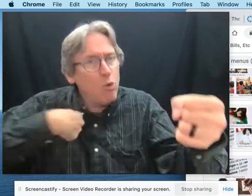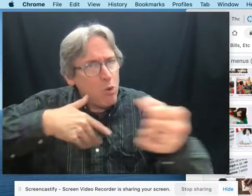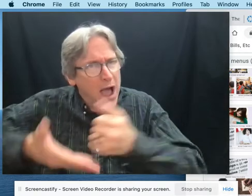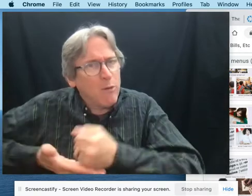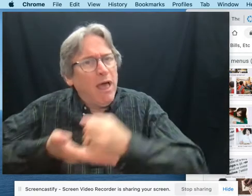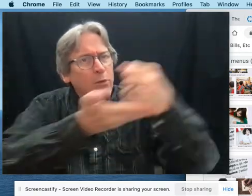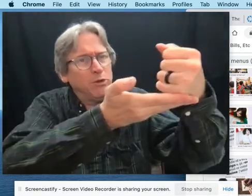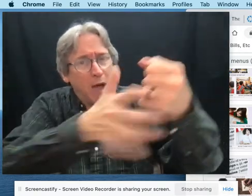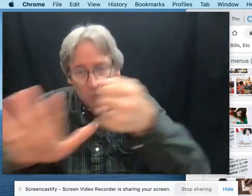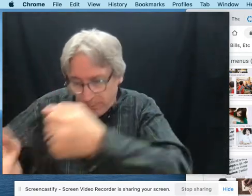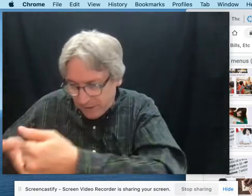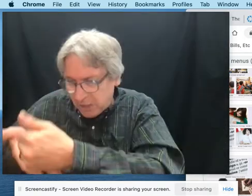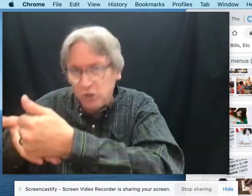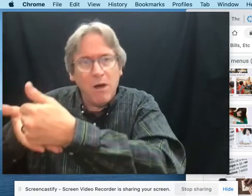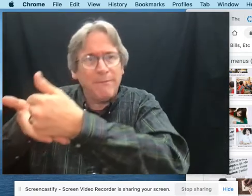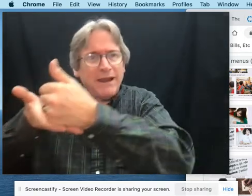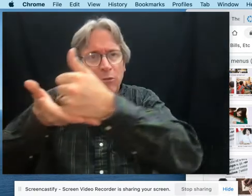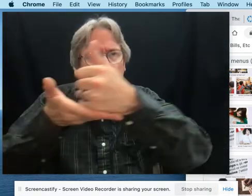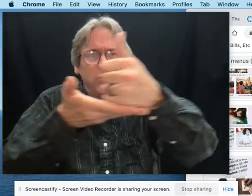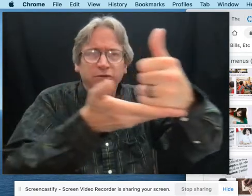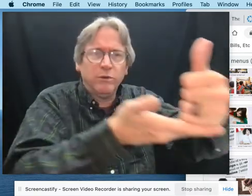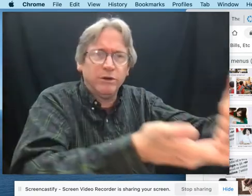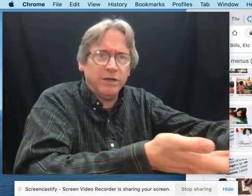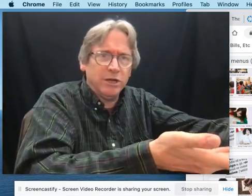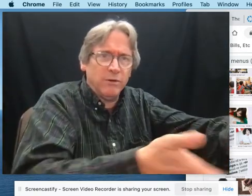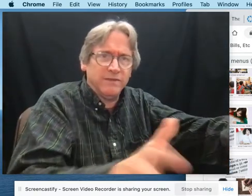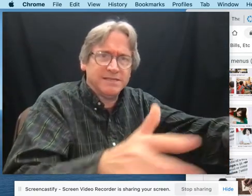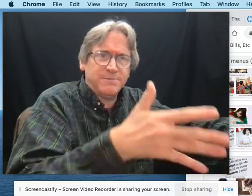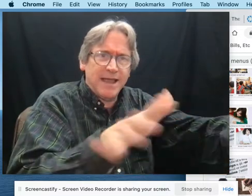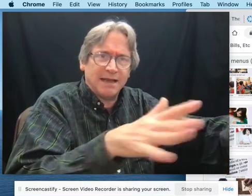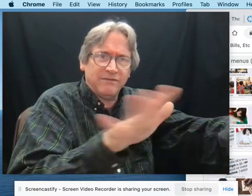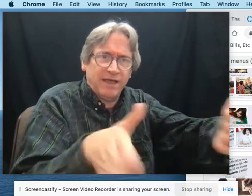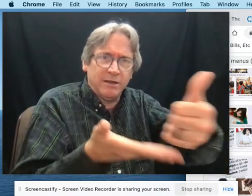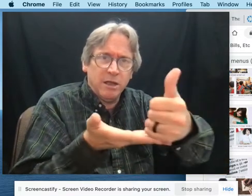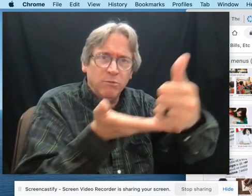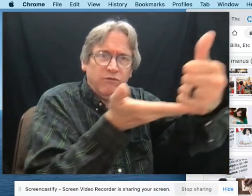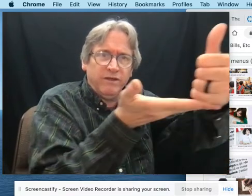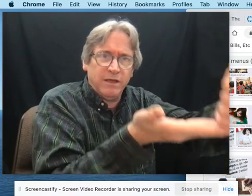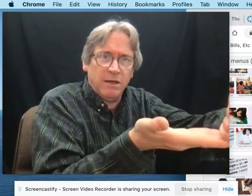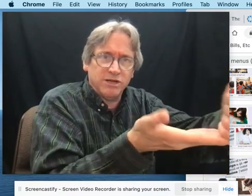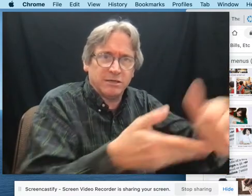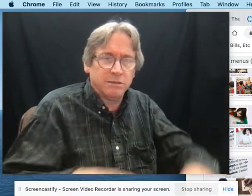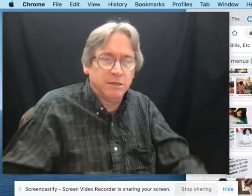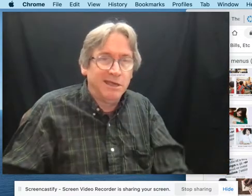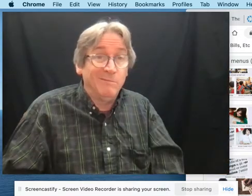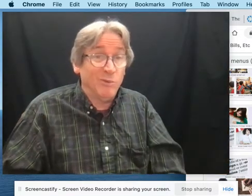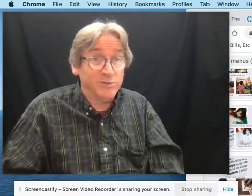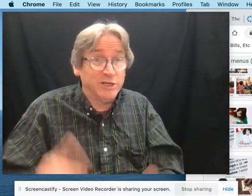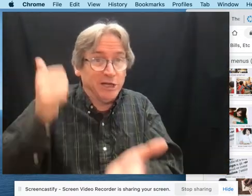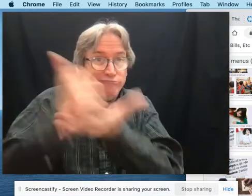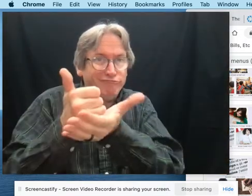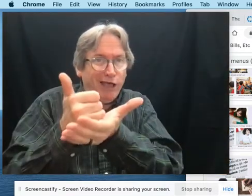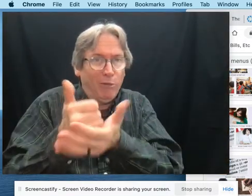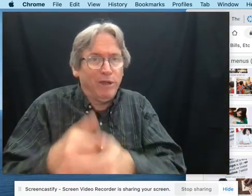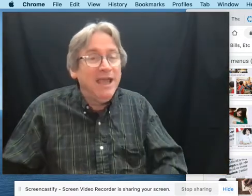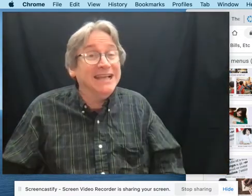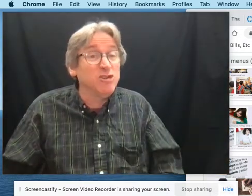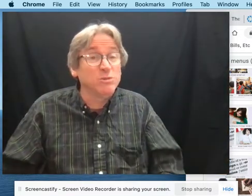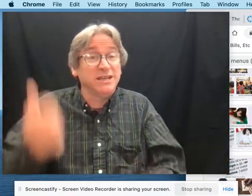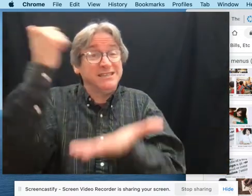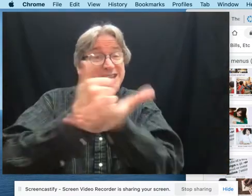this. Oh, I will help you. I will pick you up and I will move you where you need to go. And this is my active hand moving the object. But we switch it.